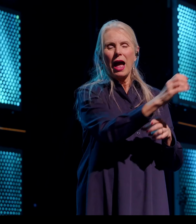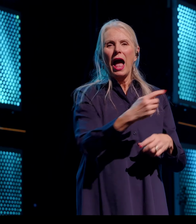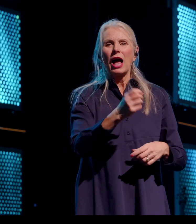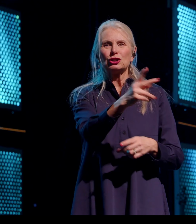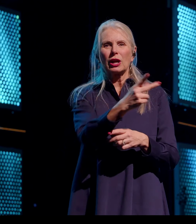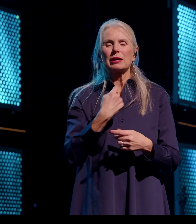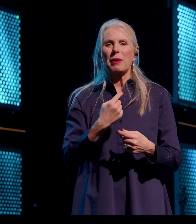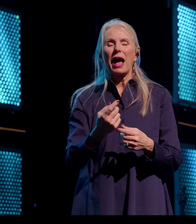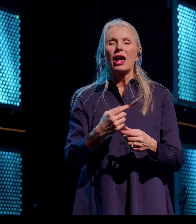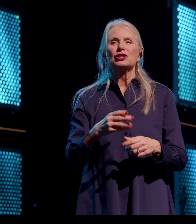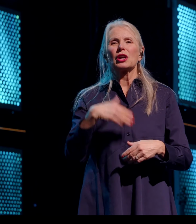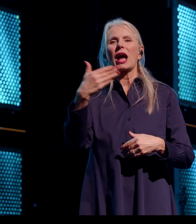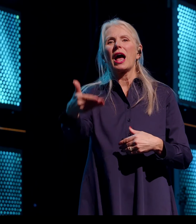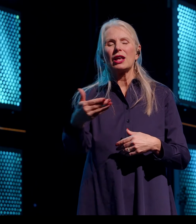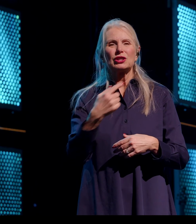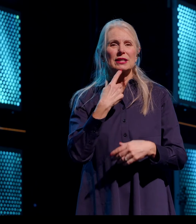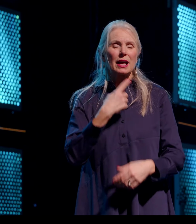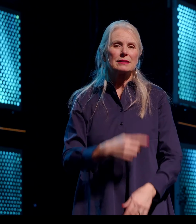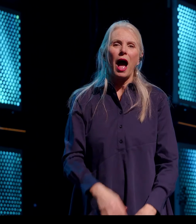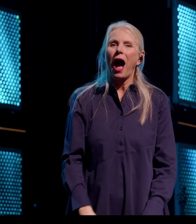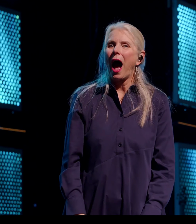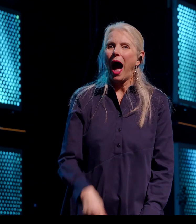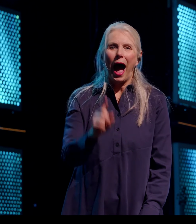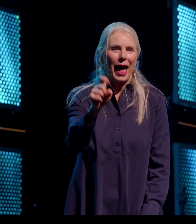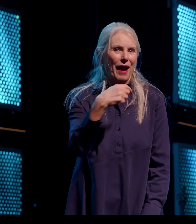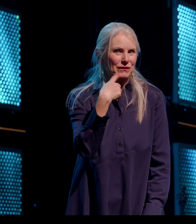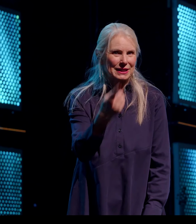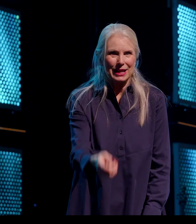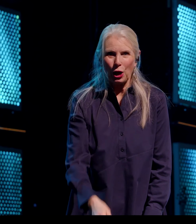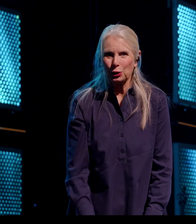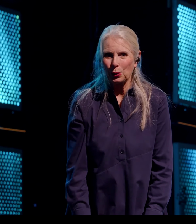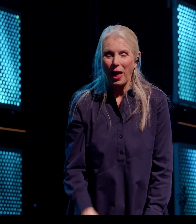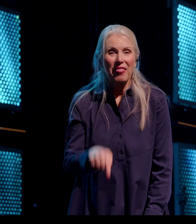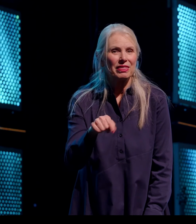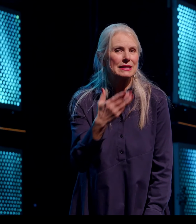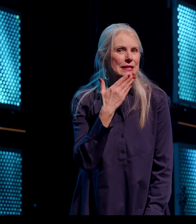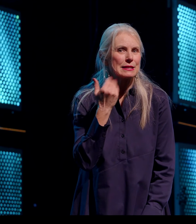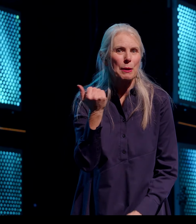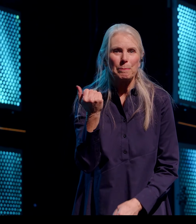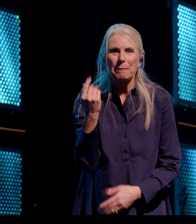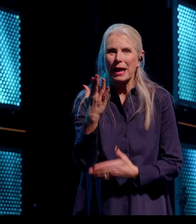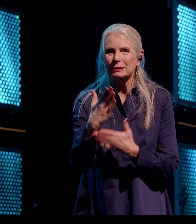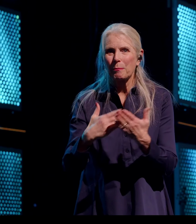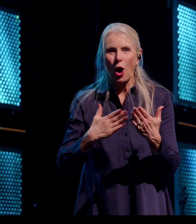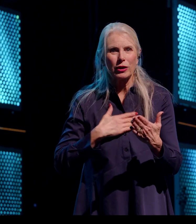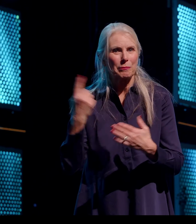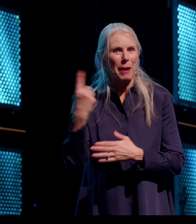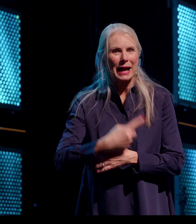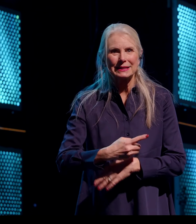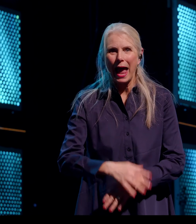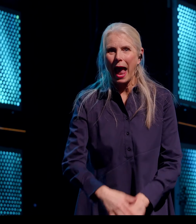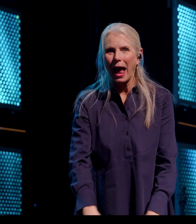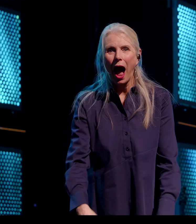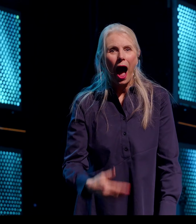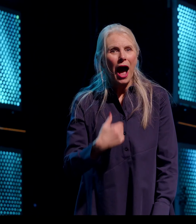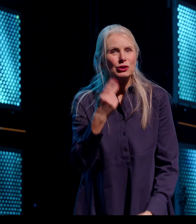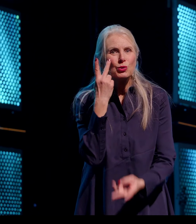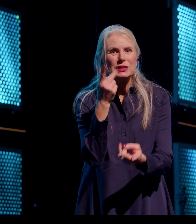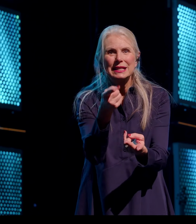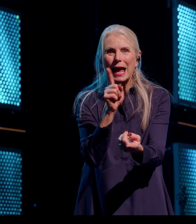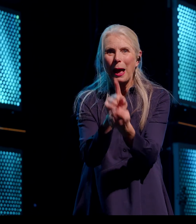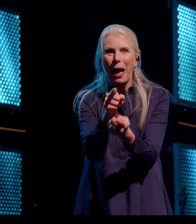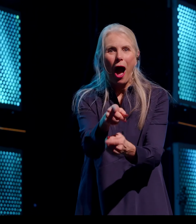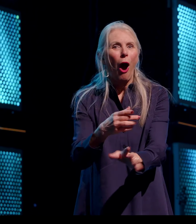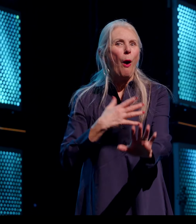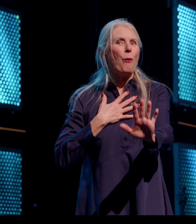she comes up, met her on the other side of the restaurant. She's like, I have to tell you, this is the best part of my day. This was the best part of my day. So even in that moment, I'm